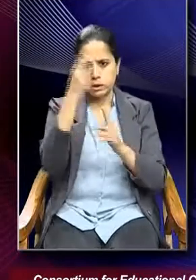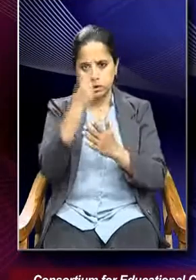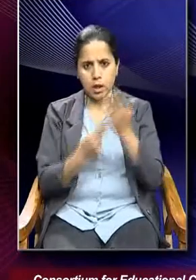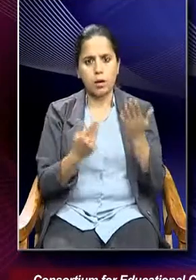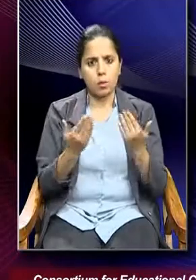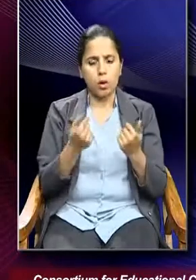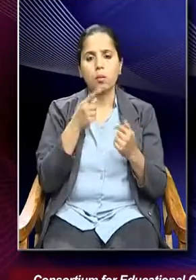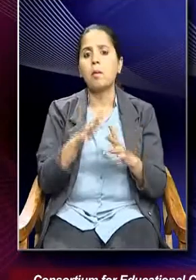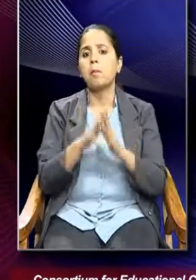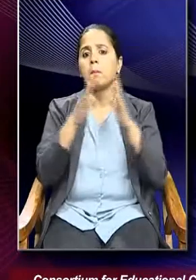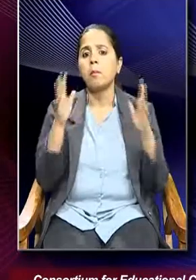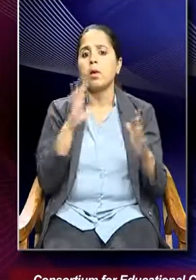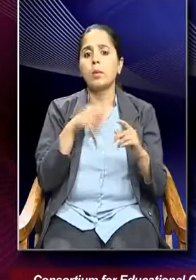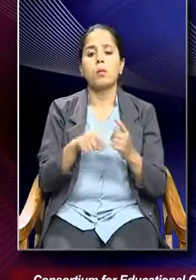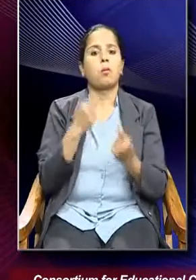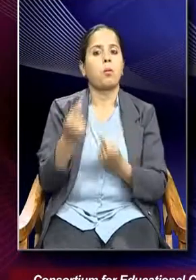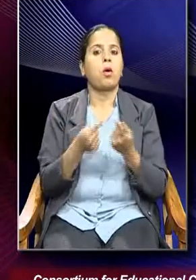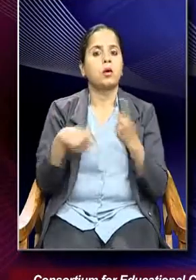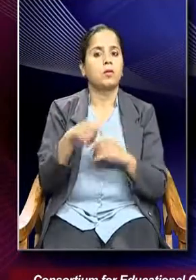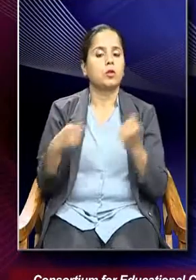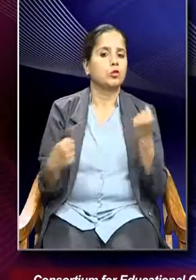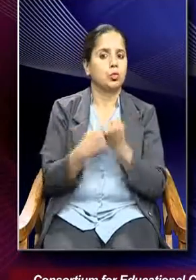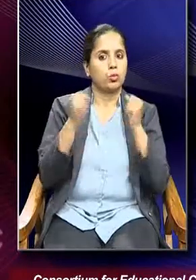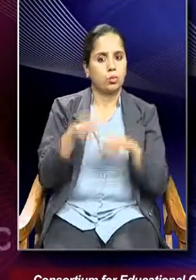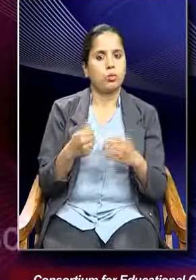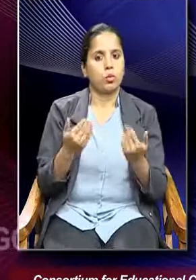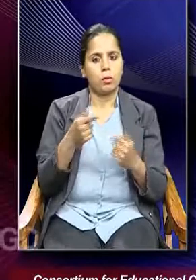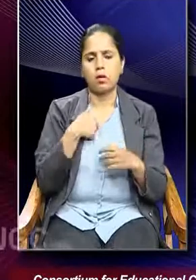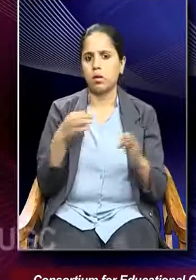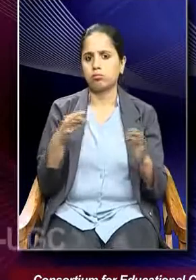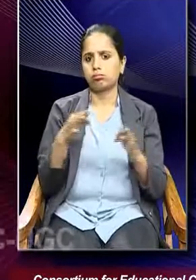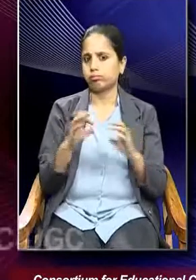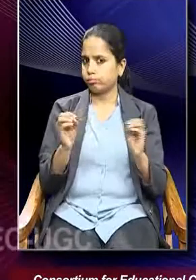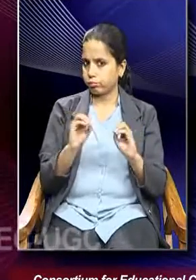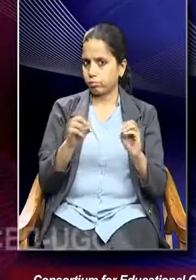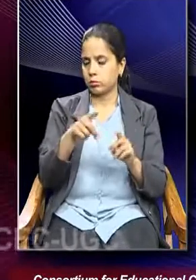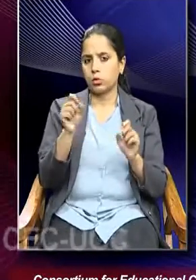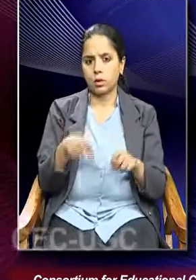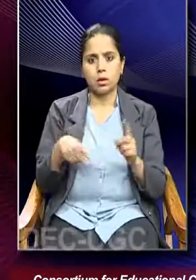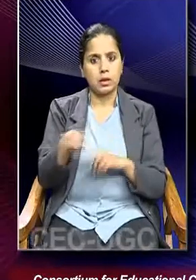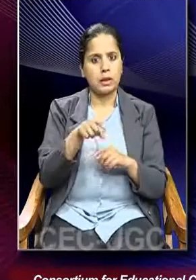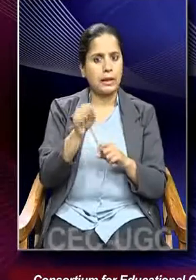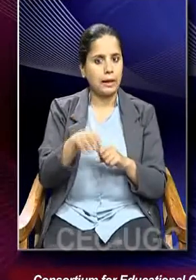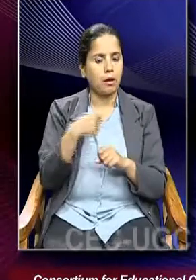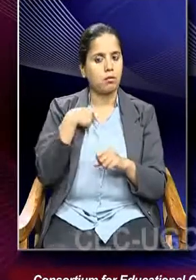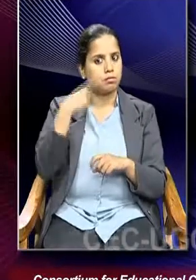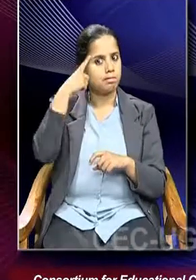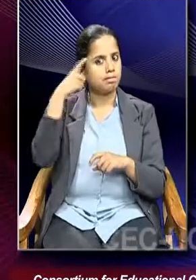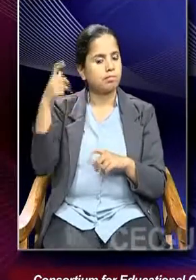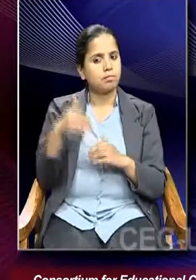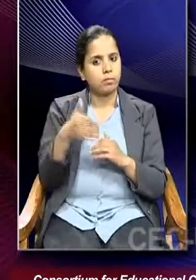the greatest political support also, without fear that this would jeopardize the